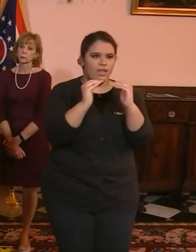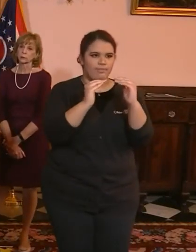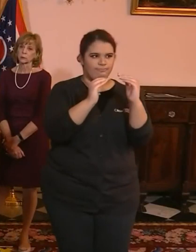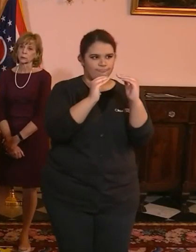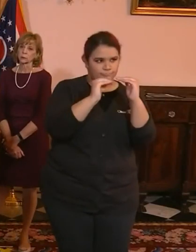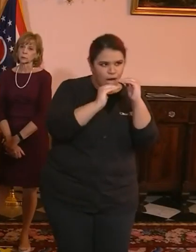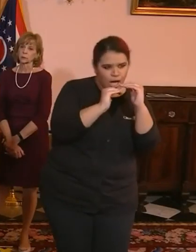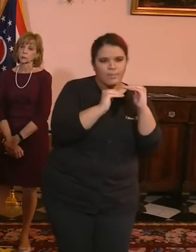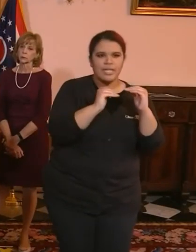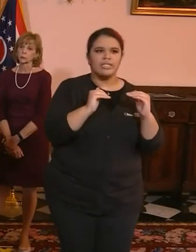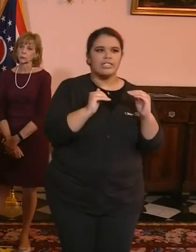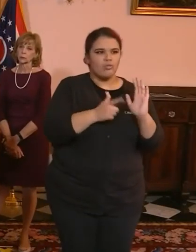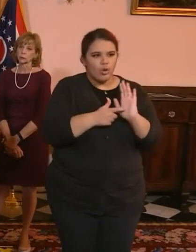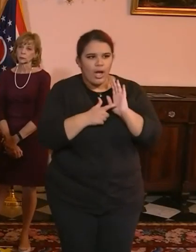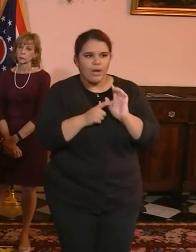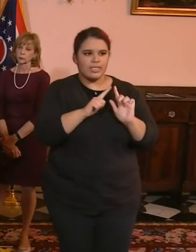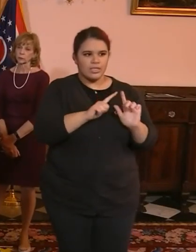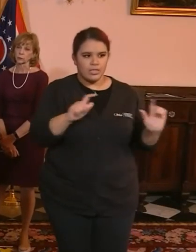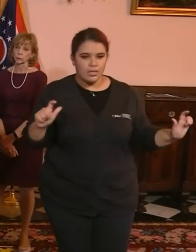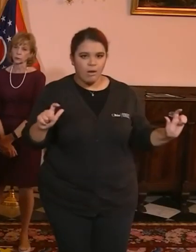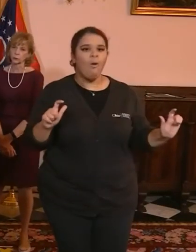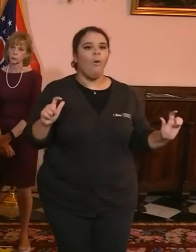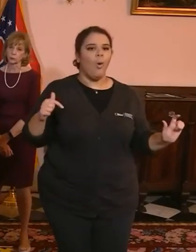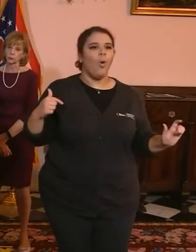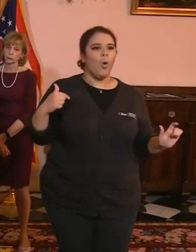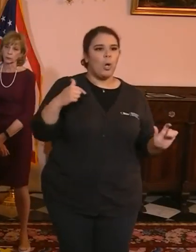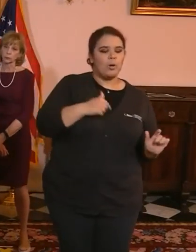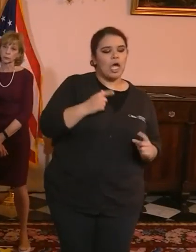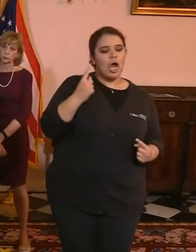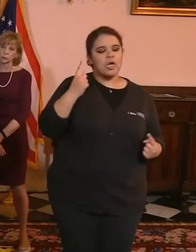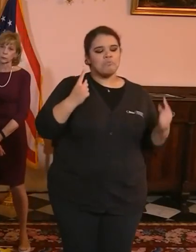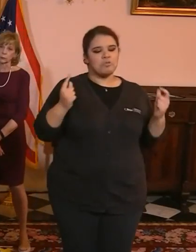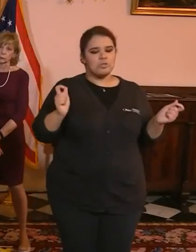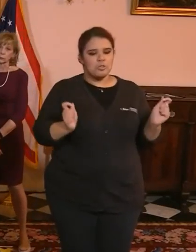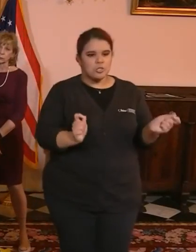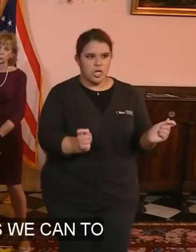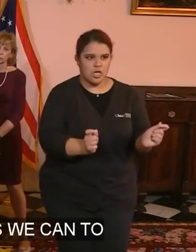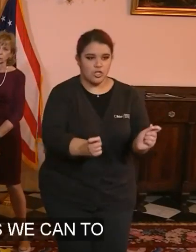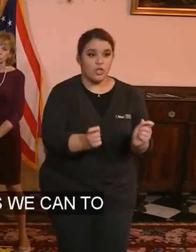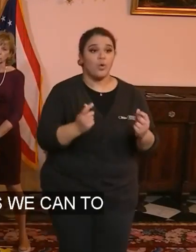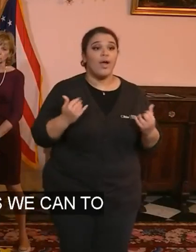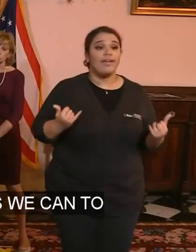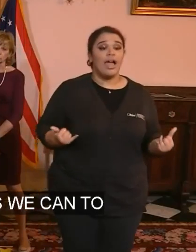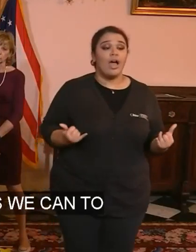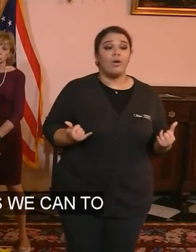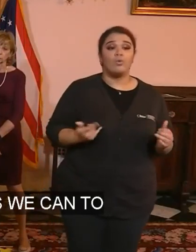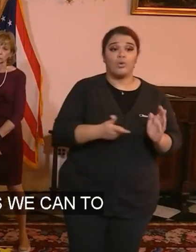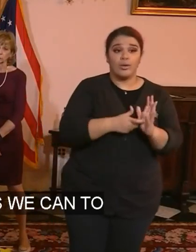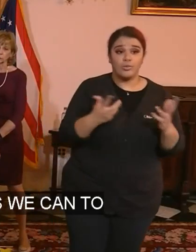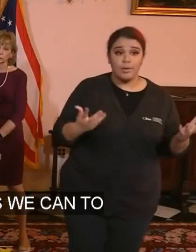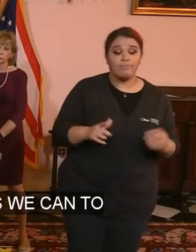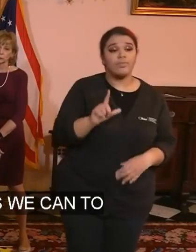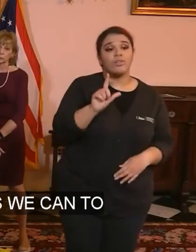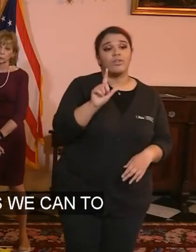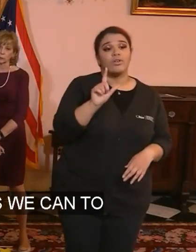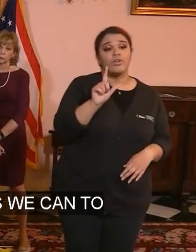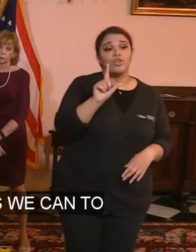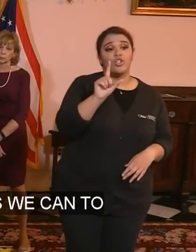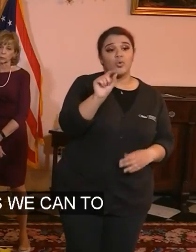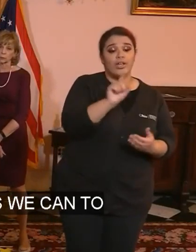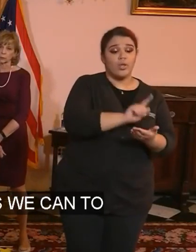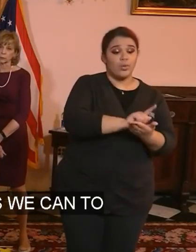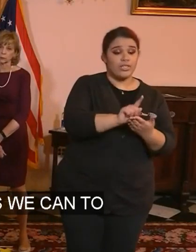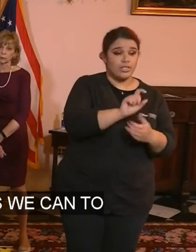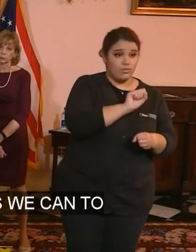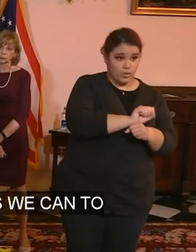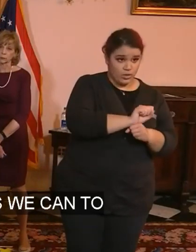together. The requirements are presently, the requirements for part-time work are 20 hours, or 20 weeks of work